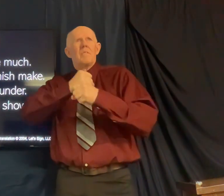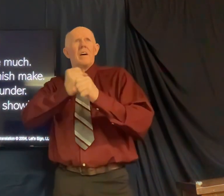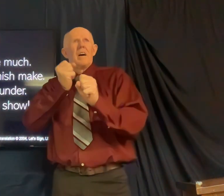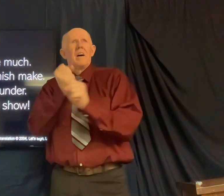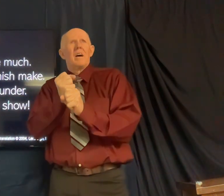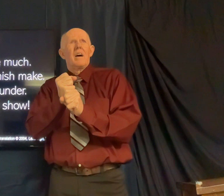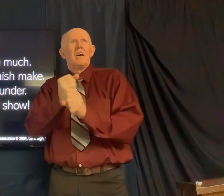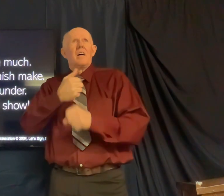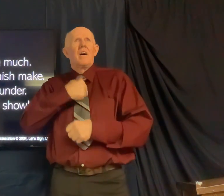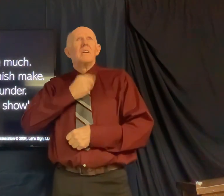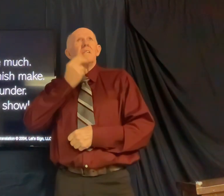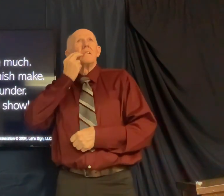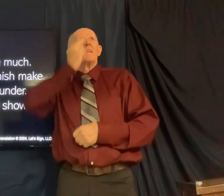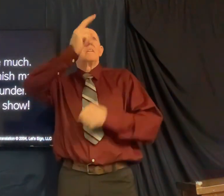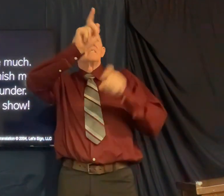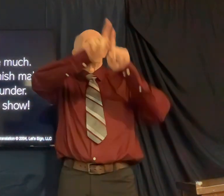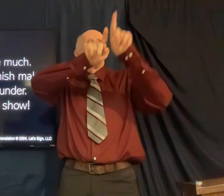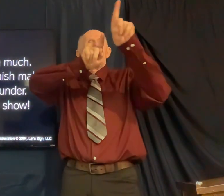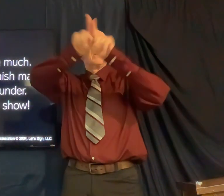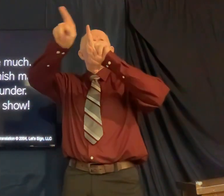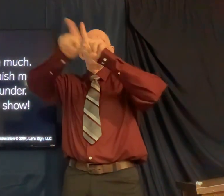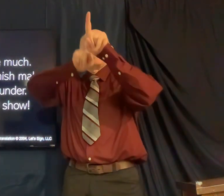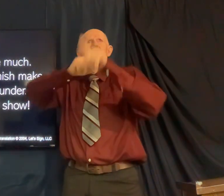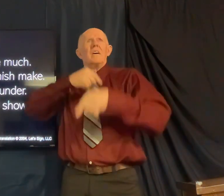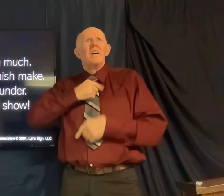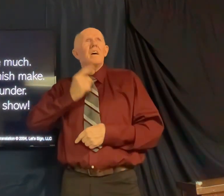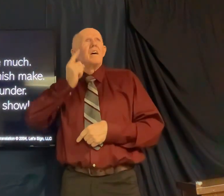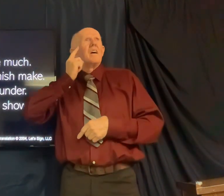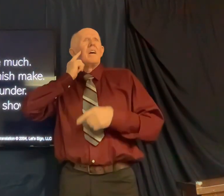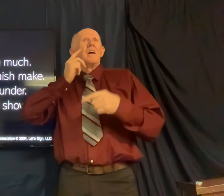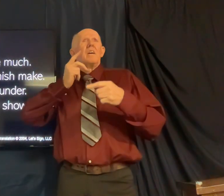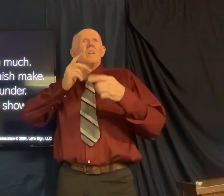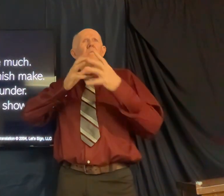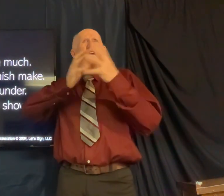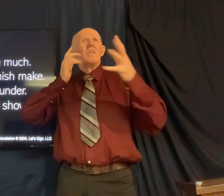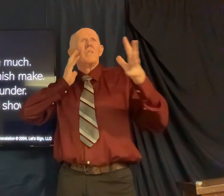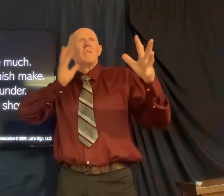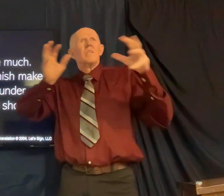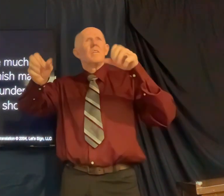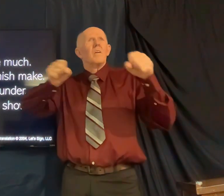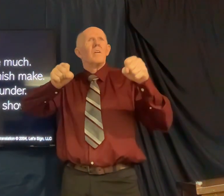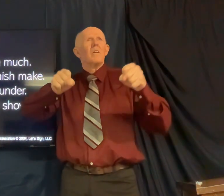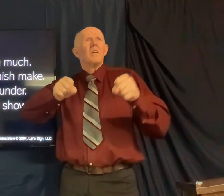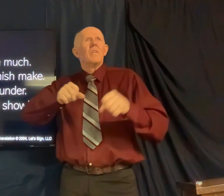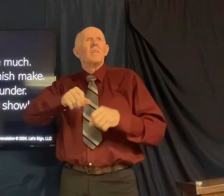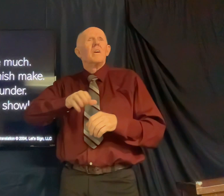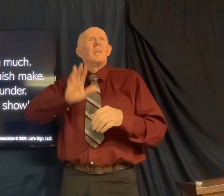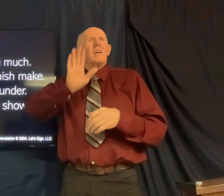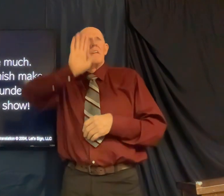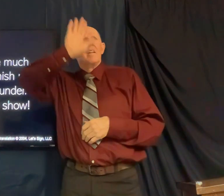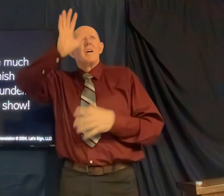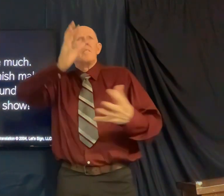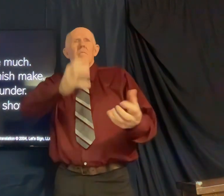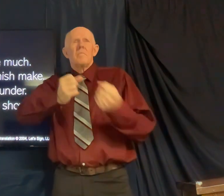have made. I see the stars, I hear much thunder. Your